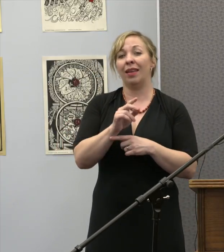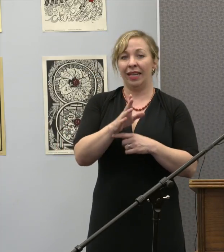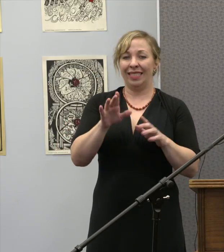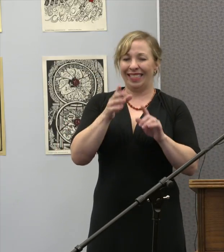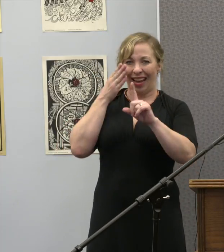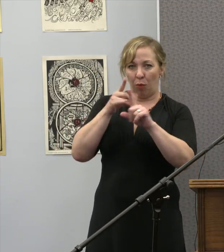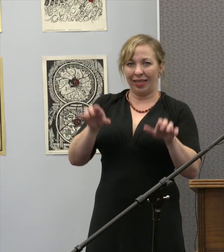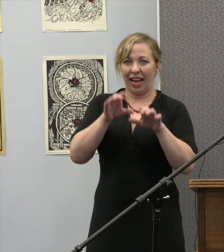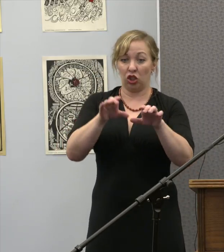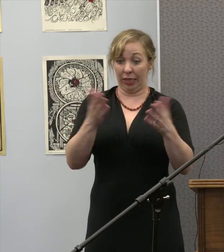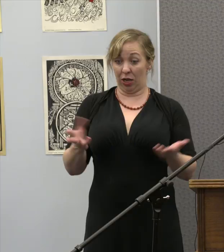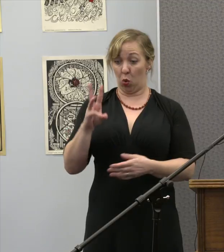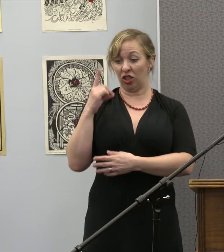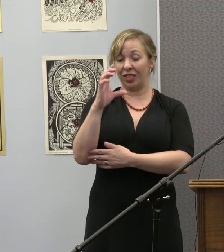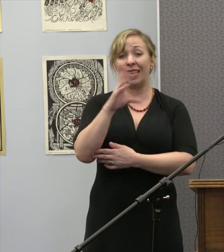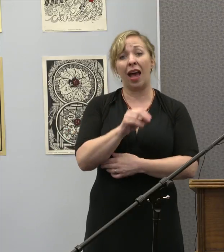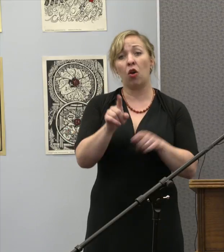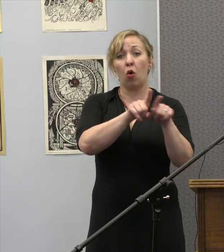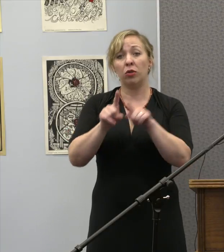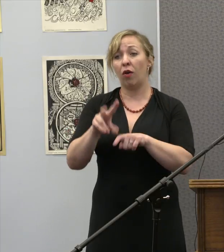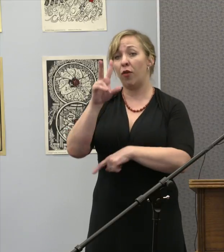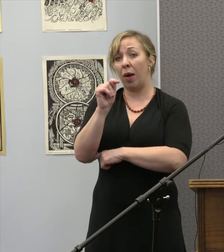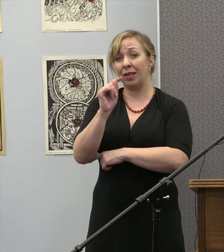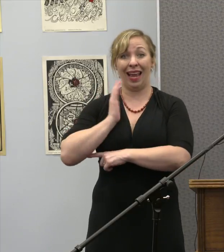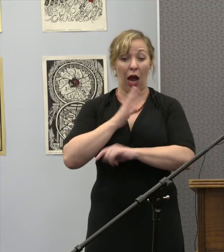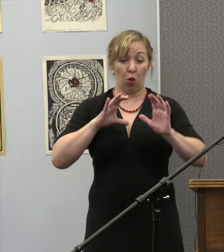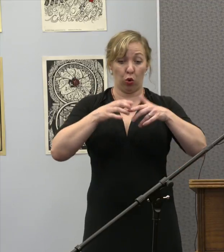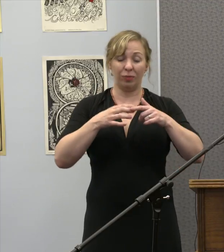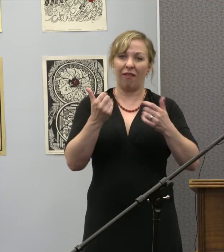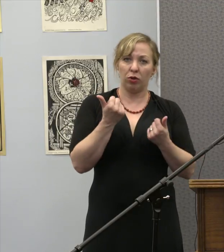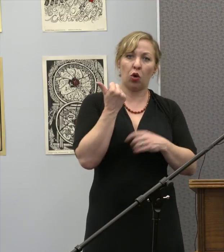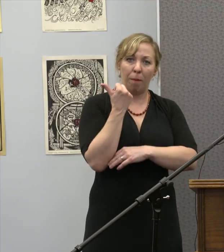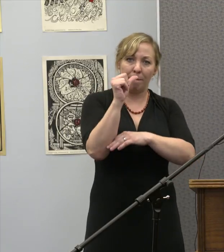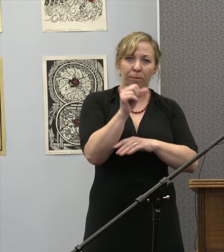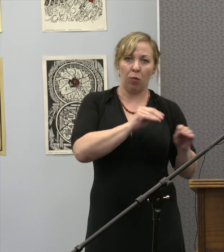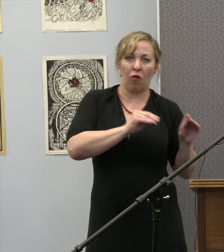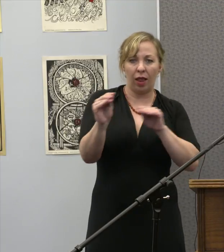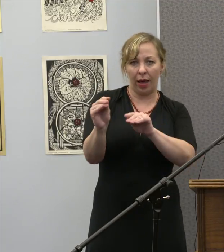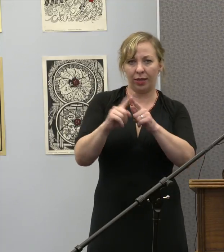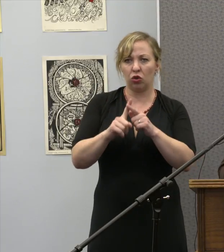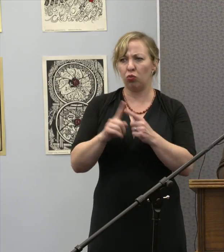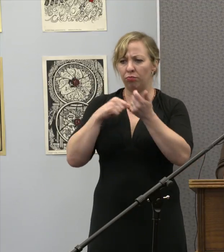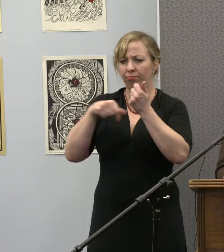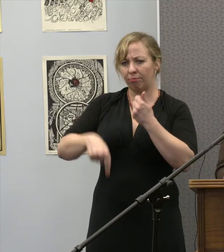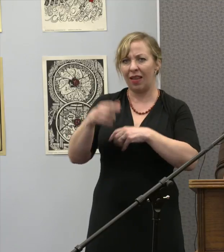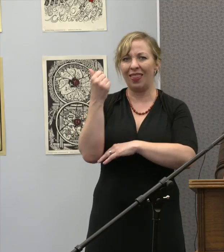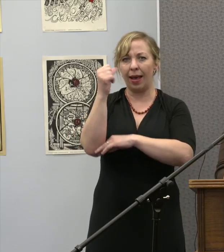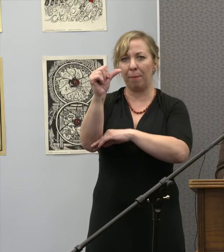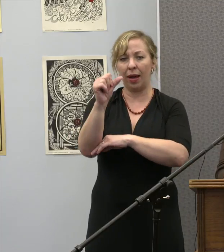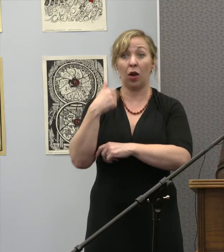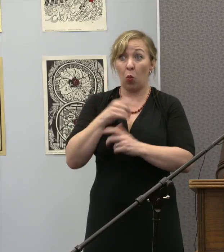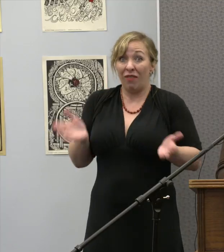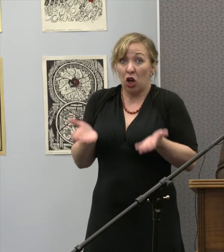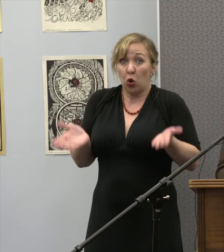Vermont. Our local groups across the nations have also mobilized to support this campaign. And we've been encouraging them to do that because we understand